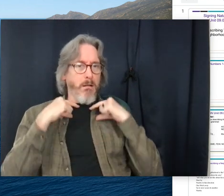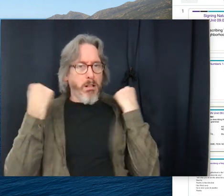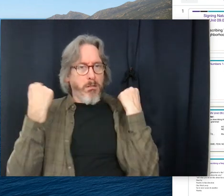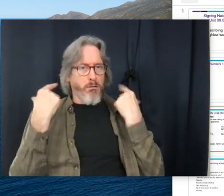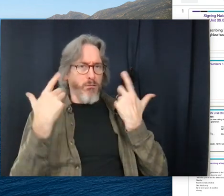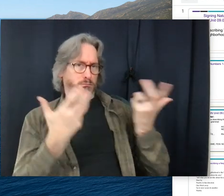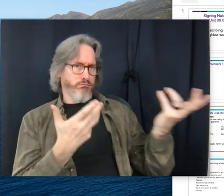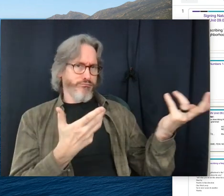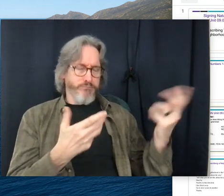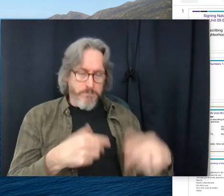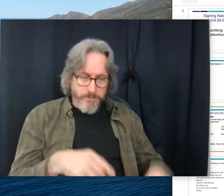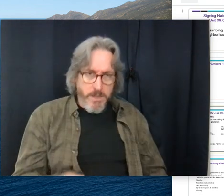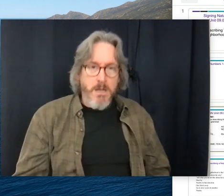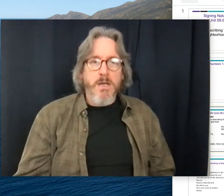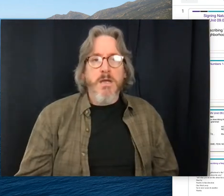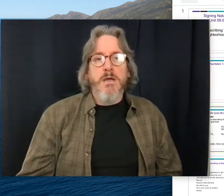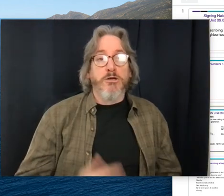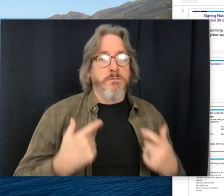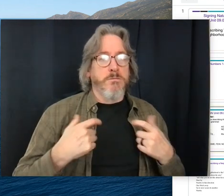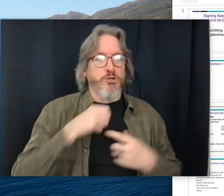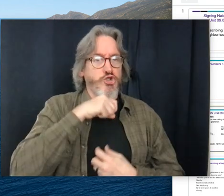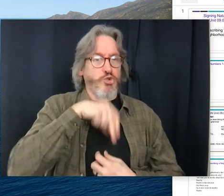Right.